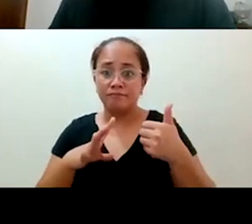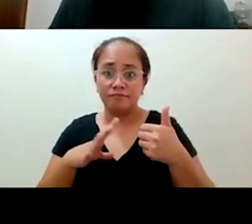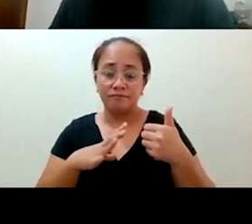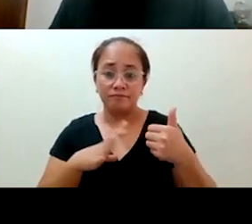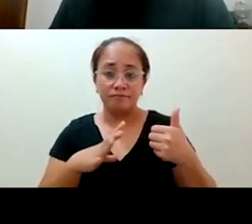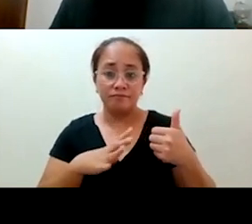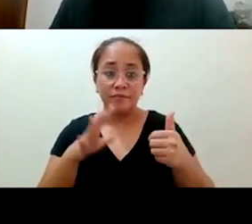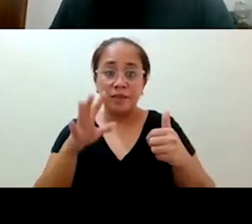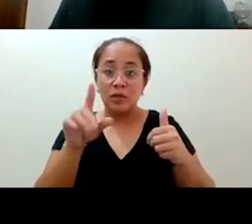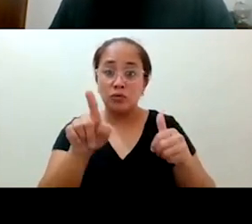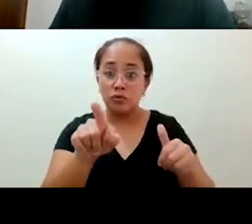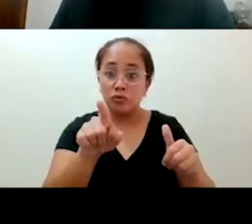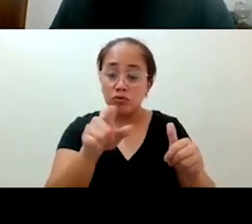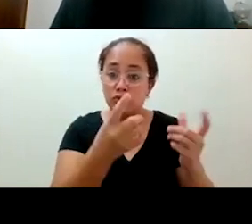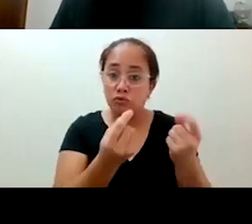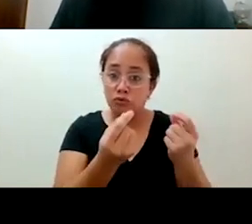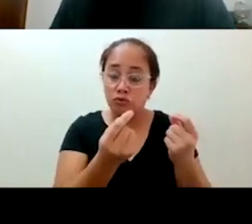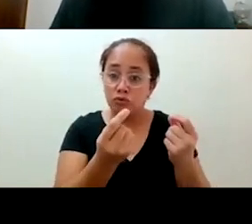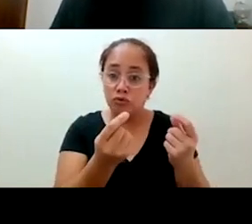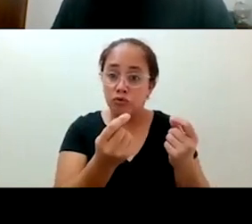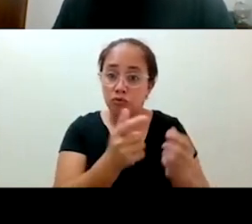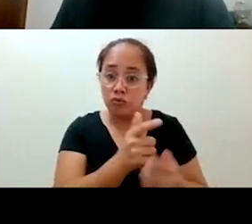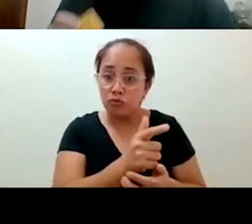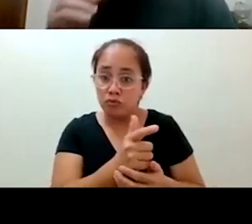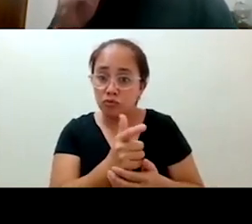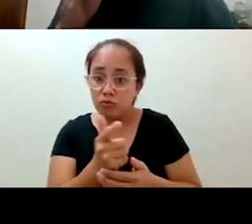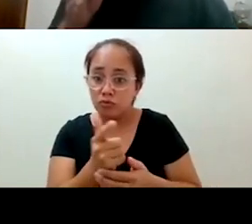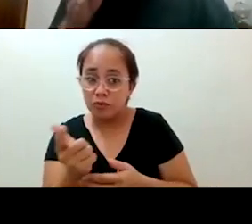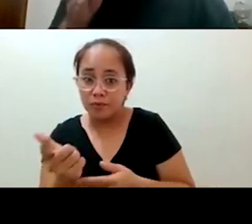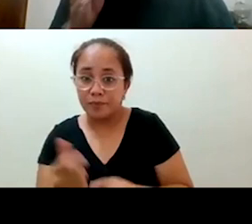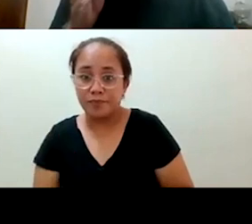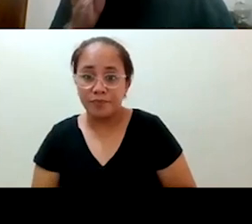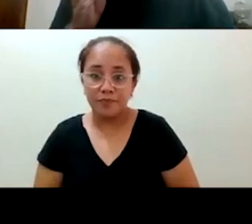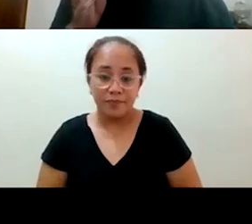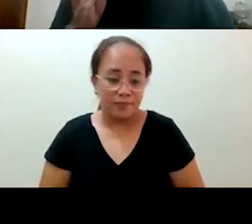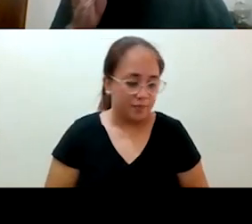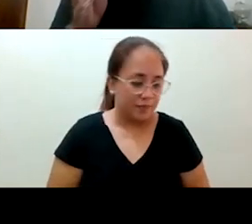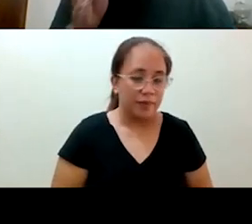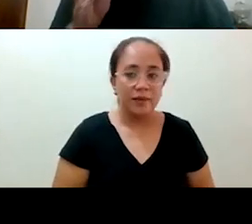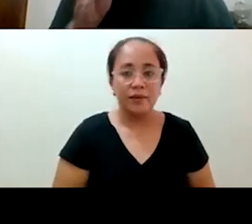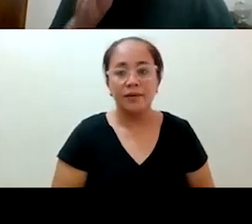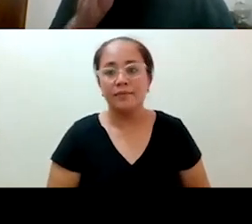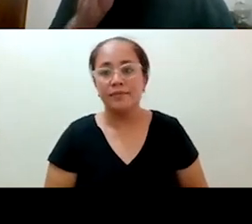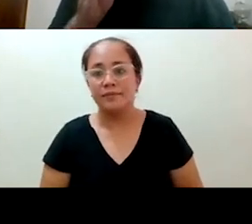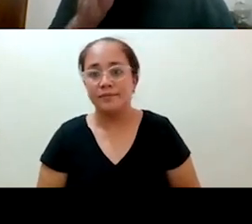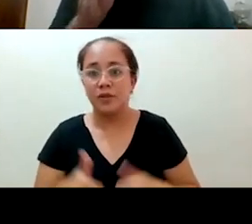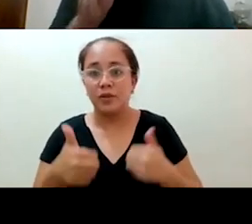You've organized by, There's a lot on lesson 4, so I just wanted to show you lesson 3 first.